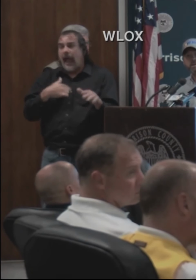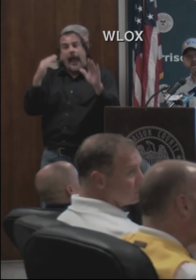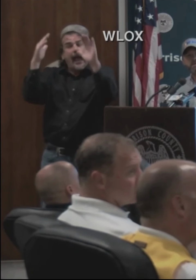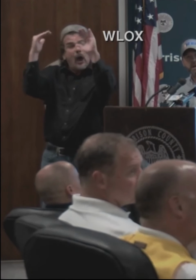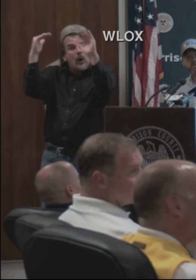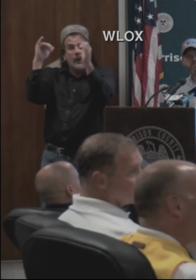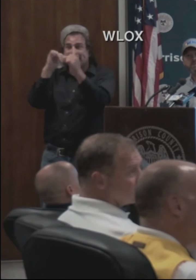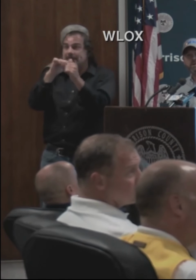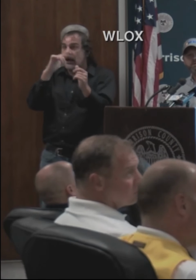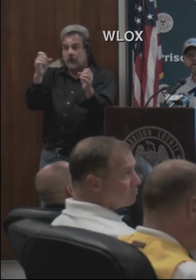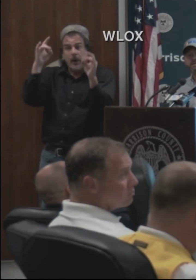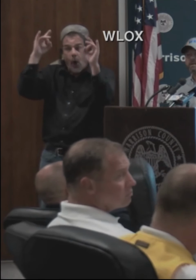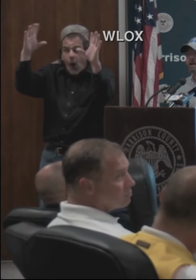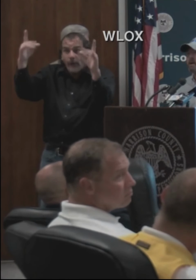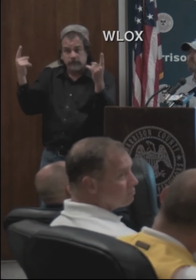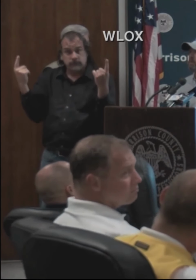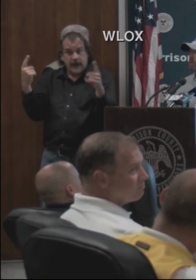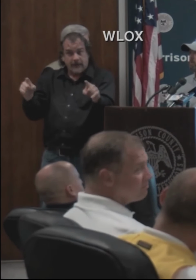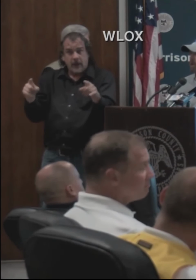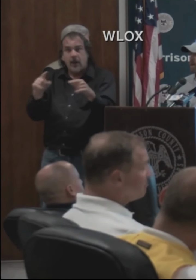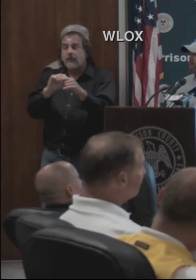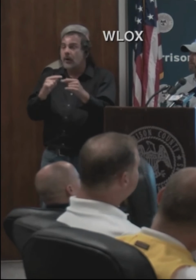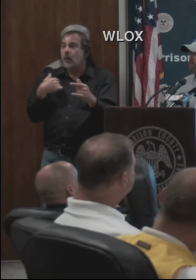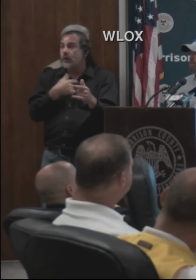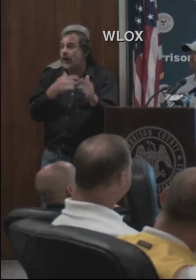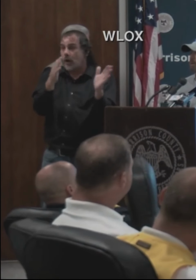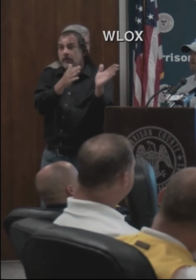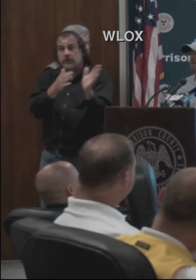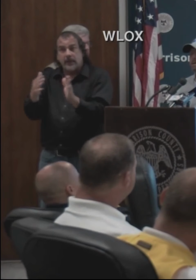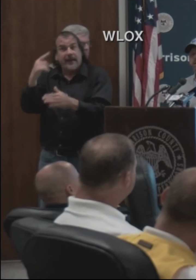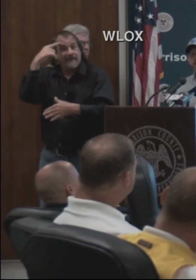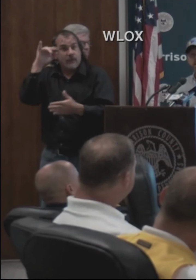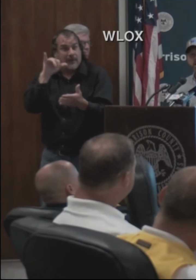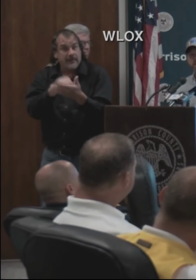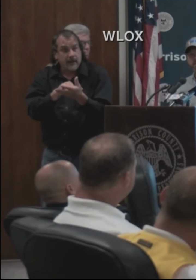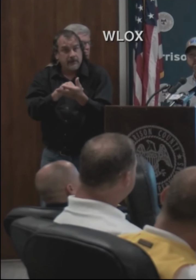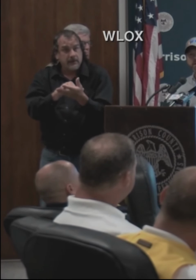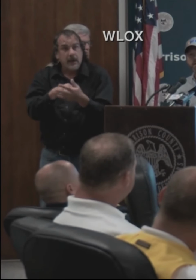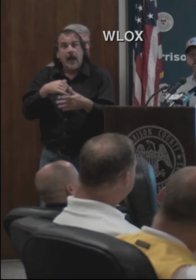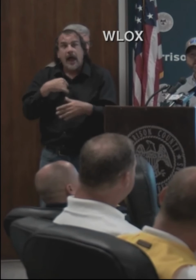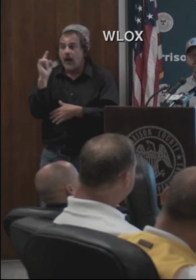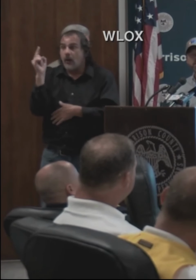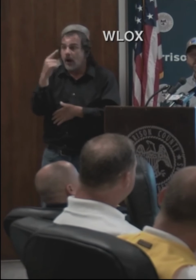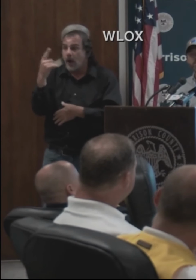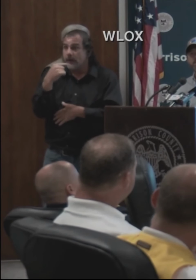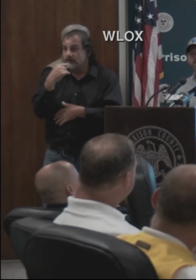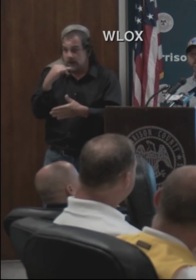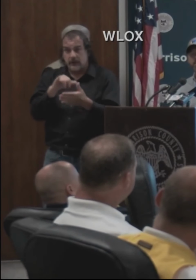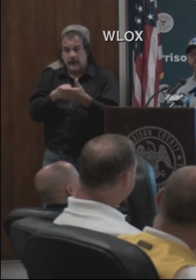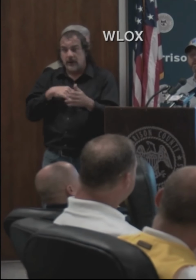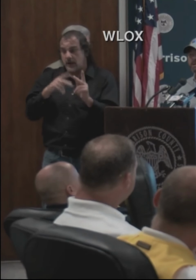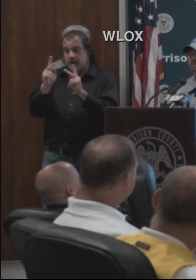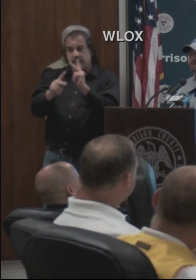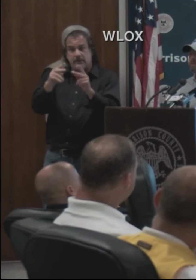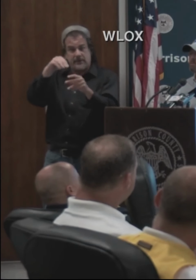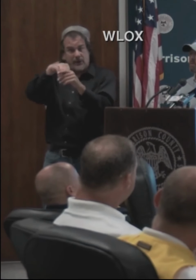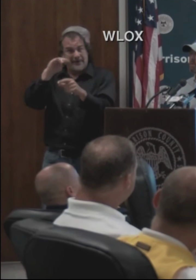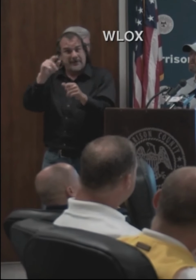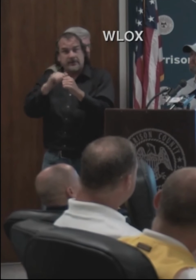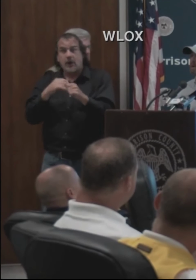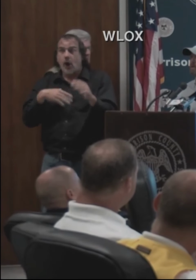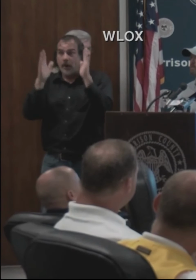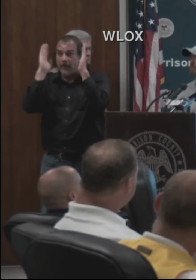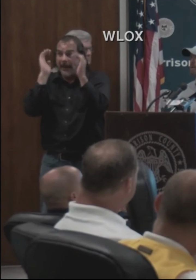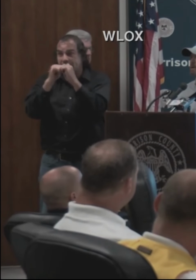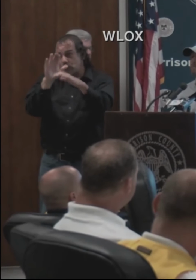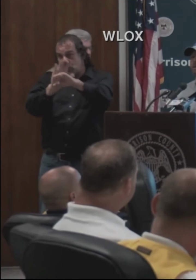be a terrible event throughout the night, but we are planning for it to be. And I can only say that to the citizens of Mississippi to please heed those